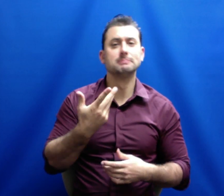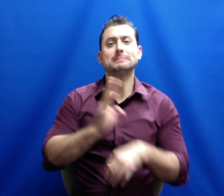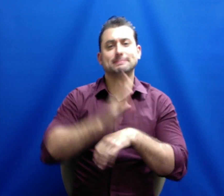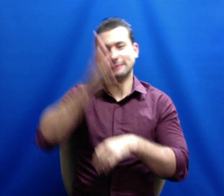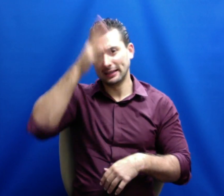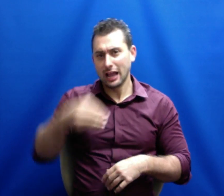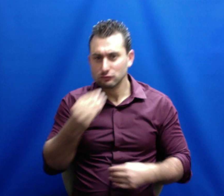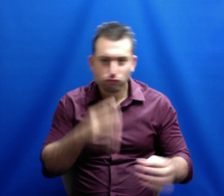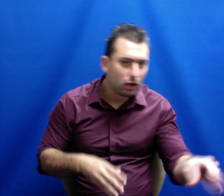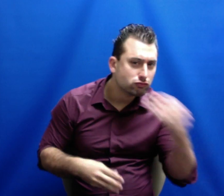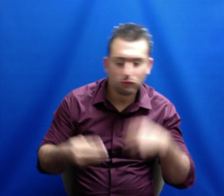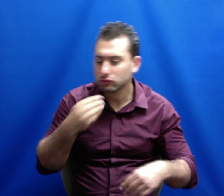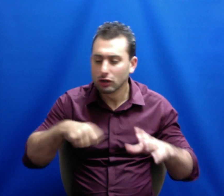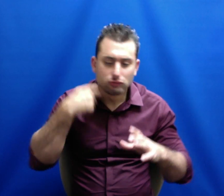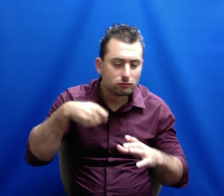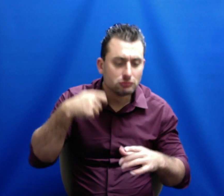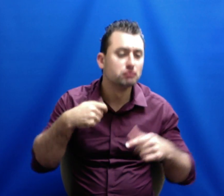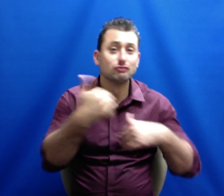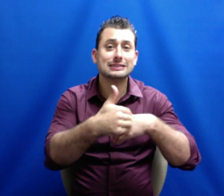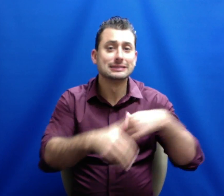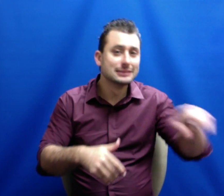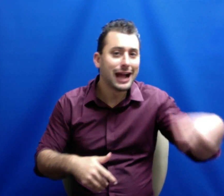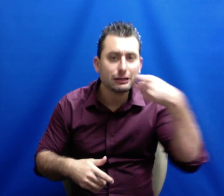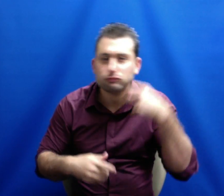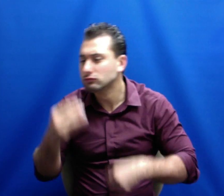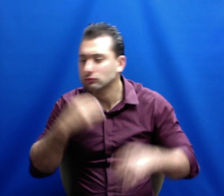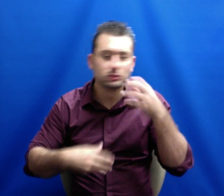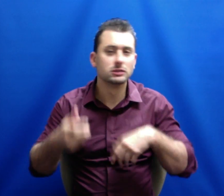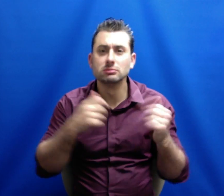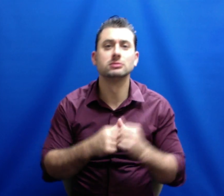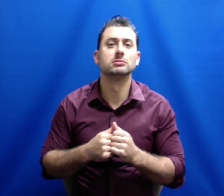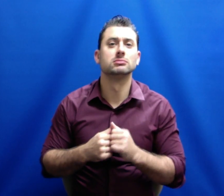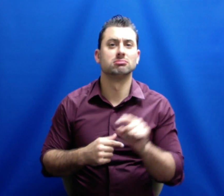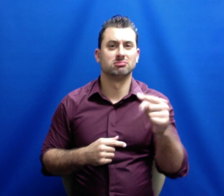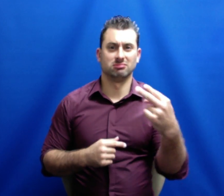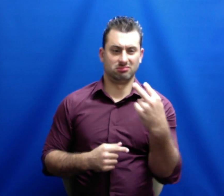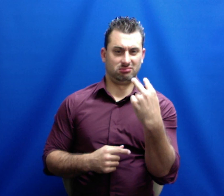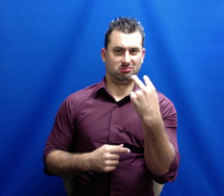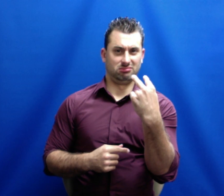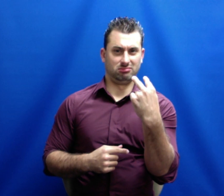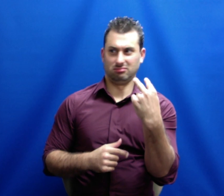The businessman is eating food, bread with one hand, and people look at him, others look at